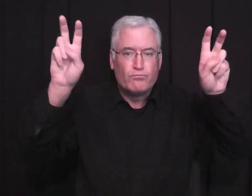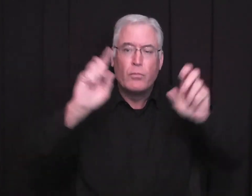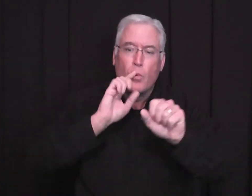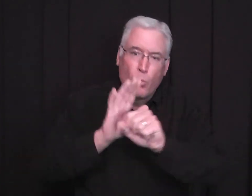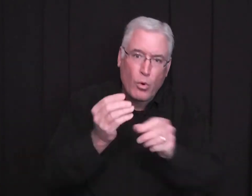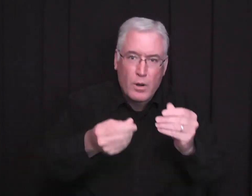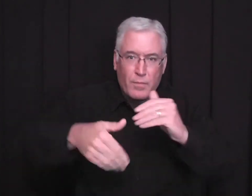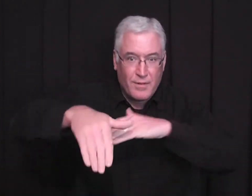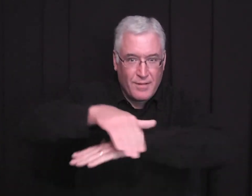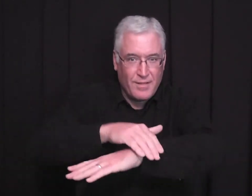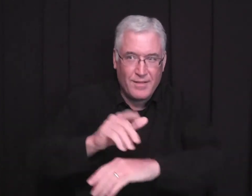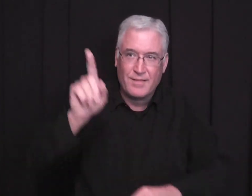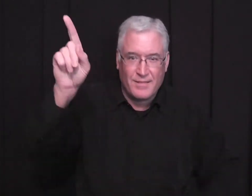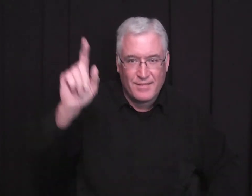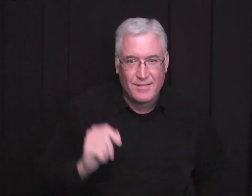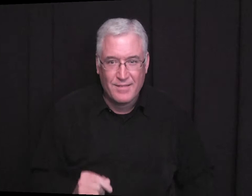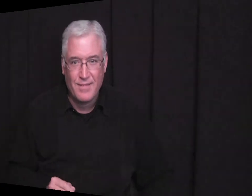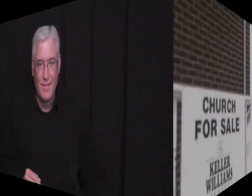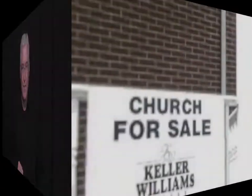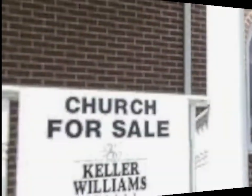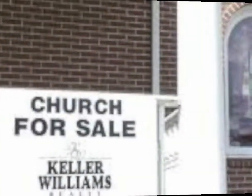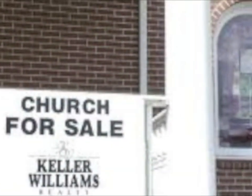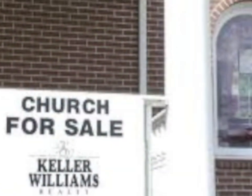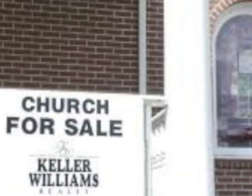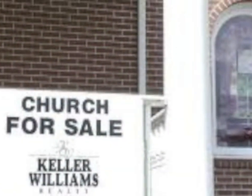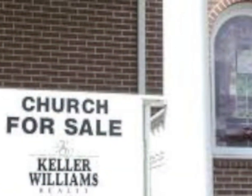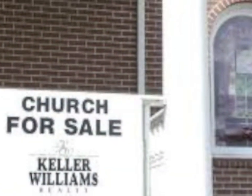and saving them for the promised land of heaven.